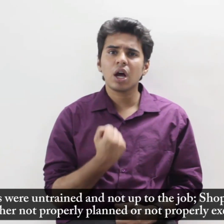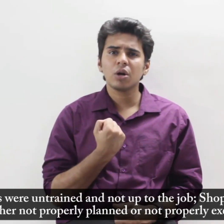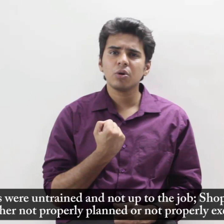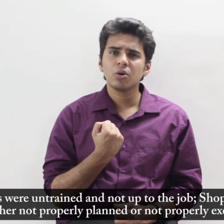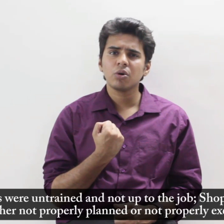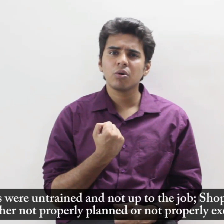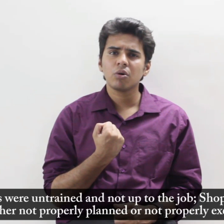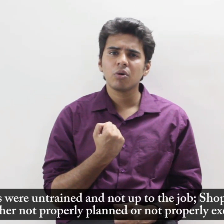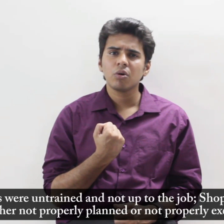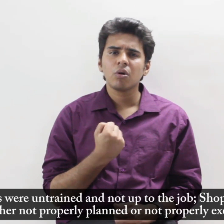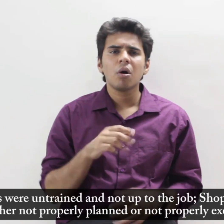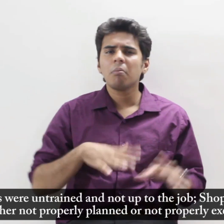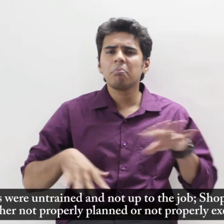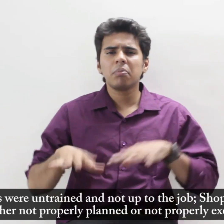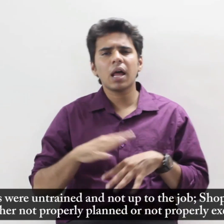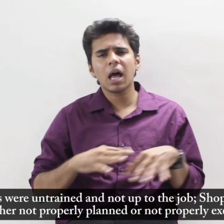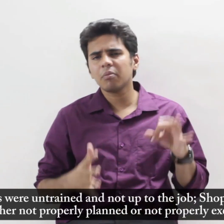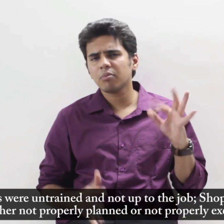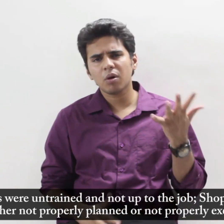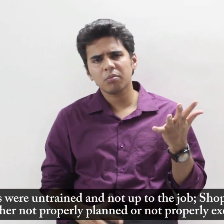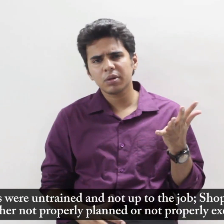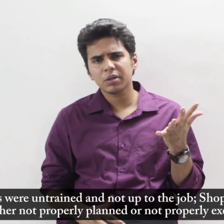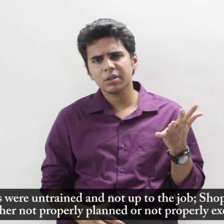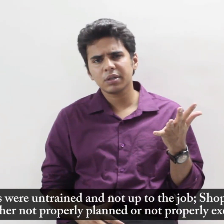or not properly executed, or both.